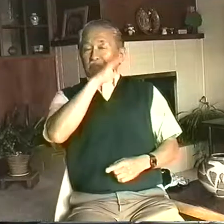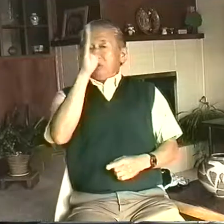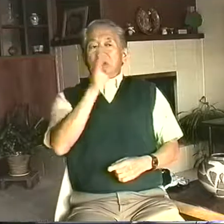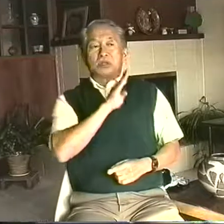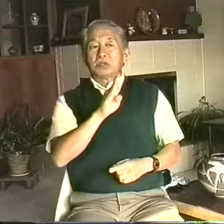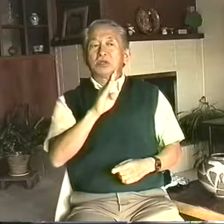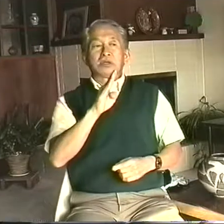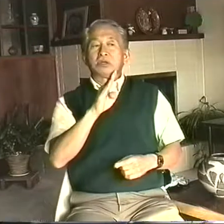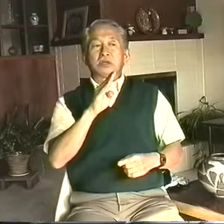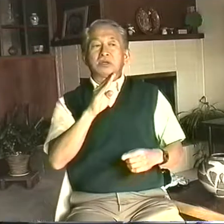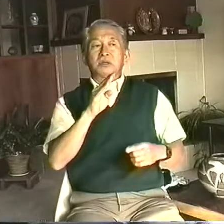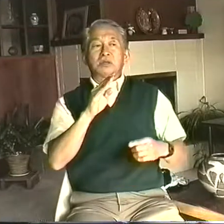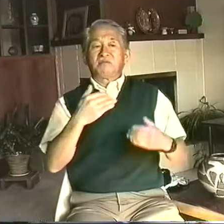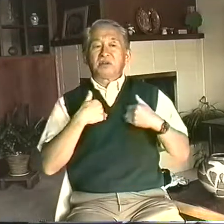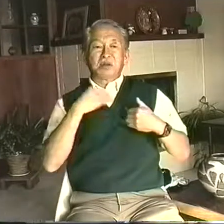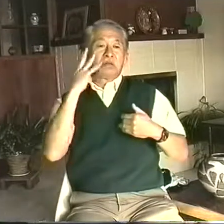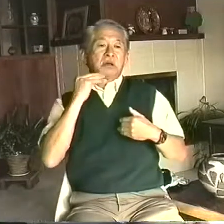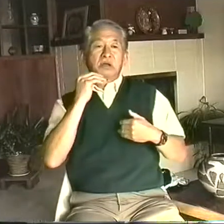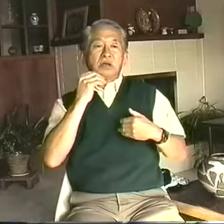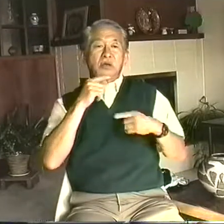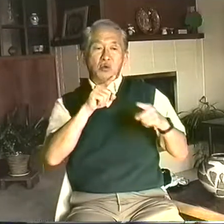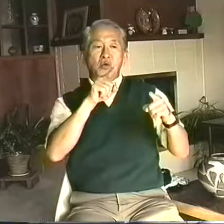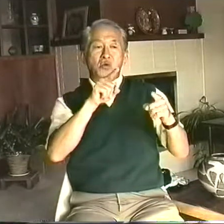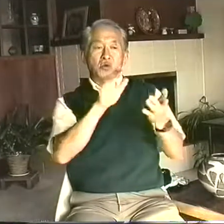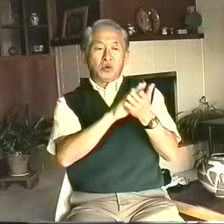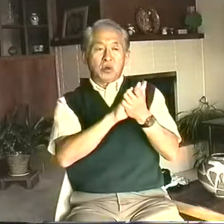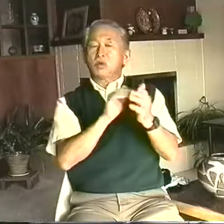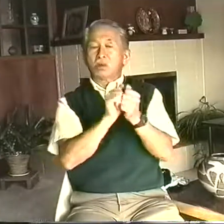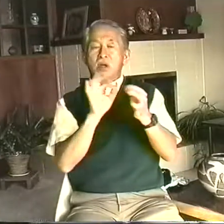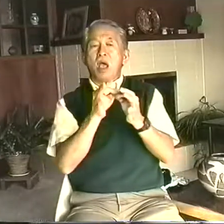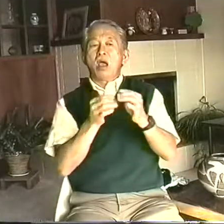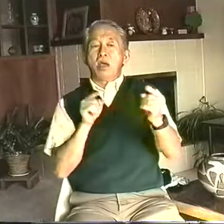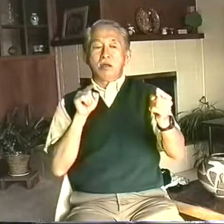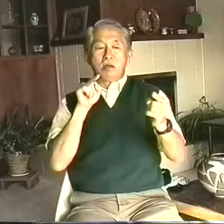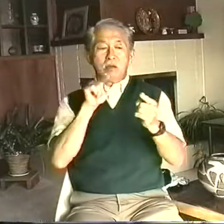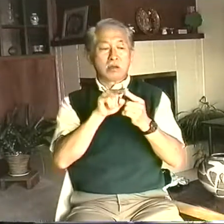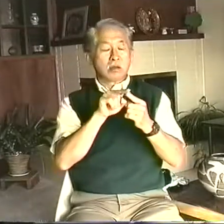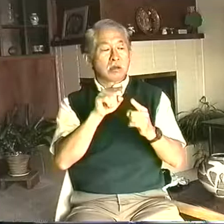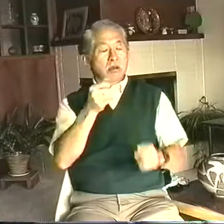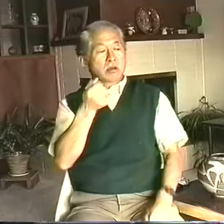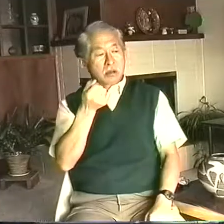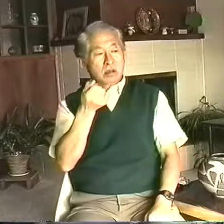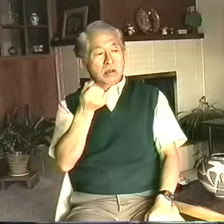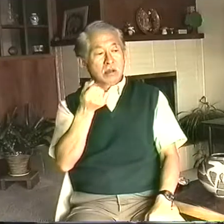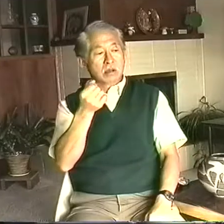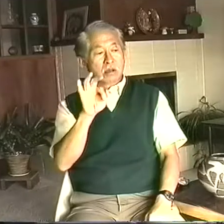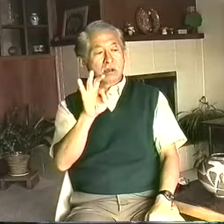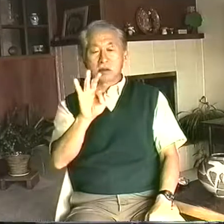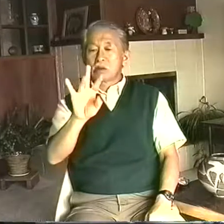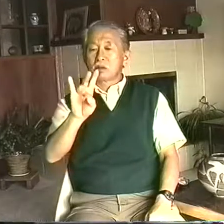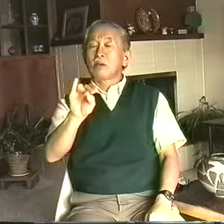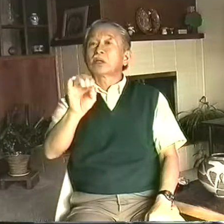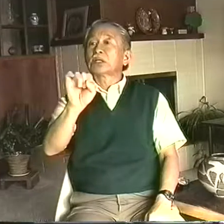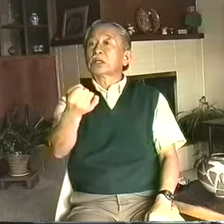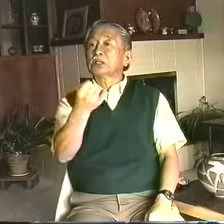and in family meetings and also at meetings of senior citizens.